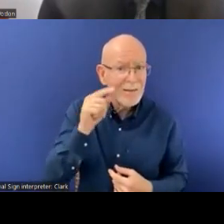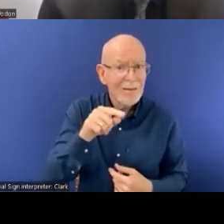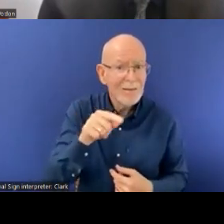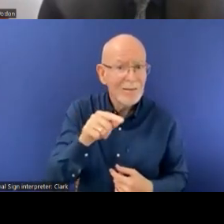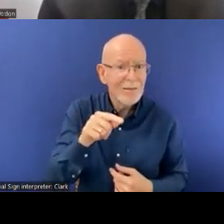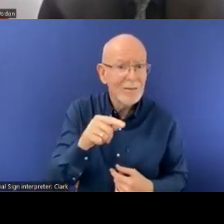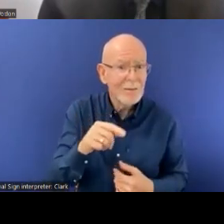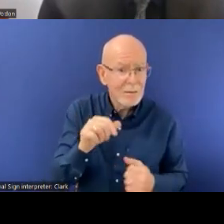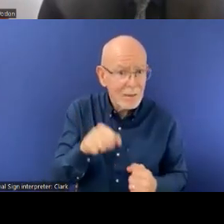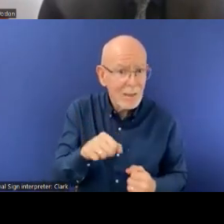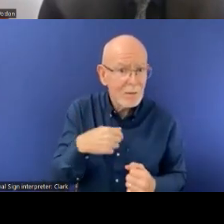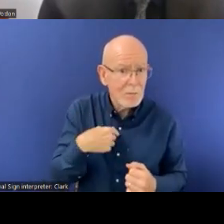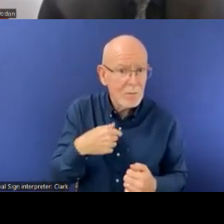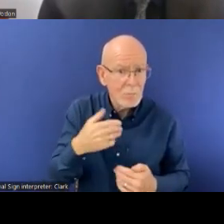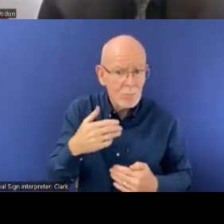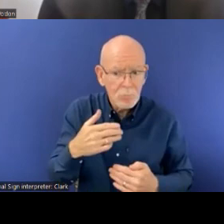done,